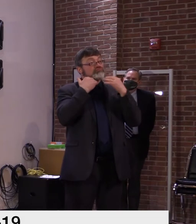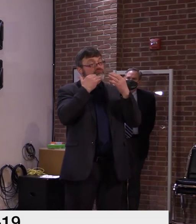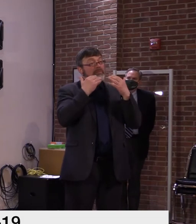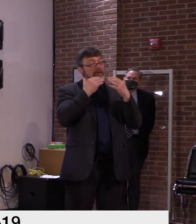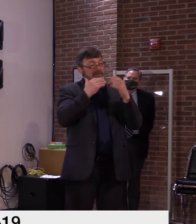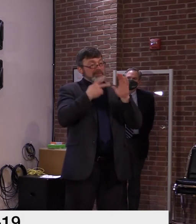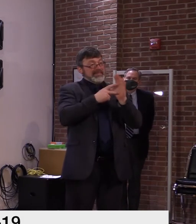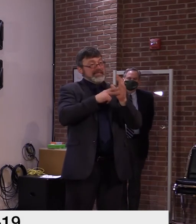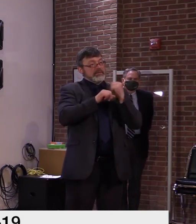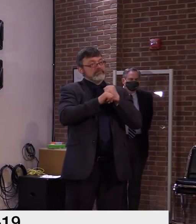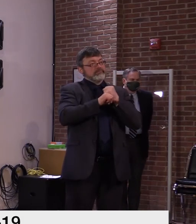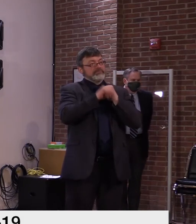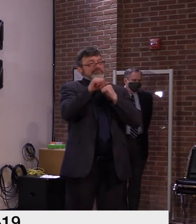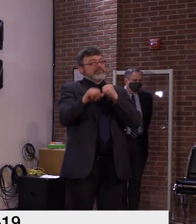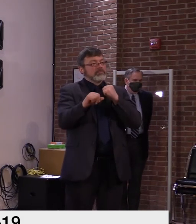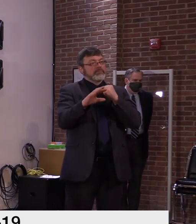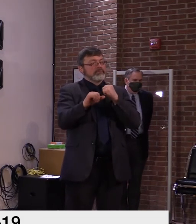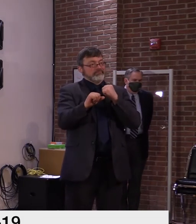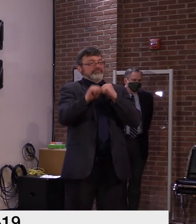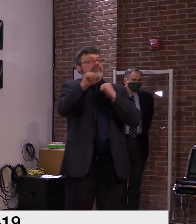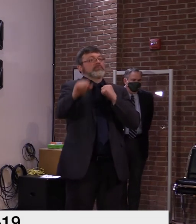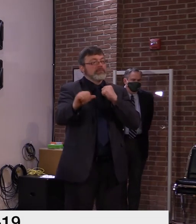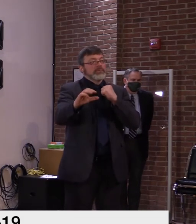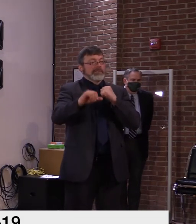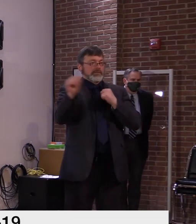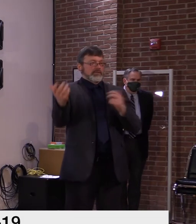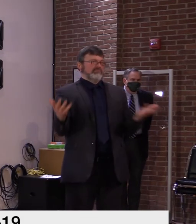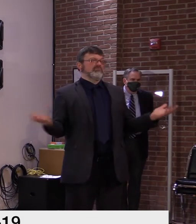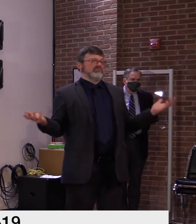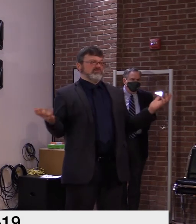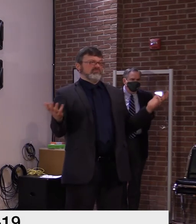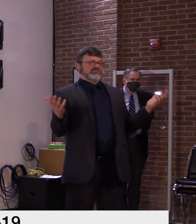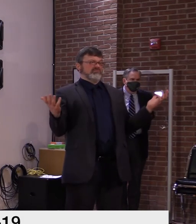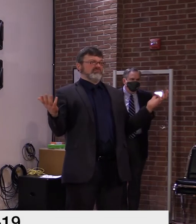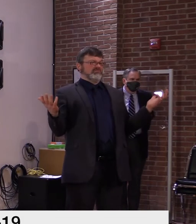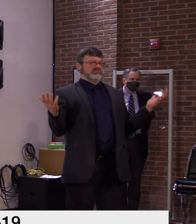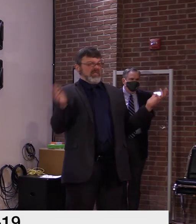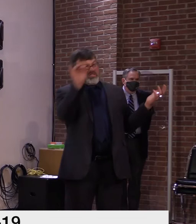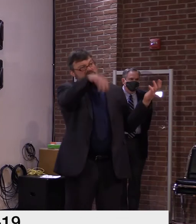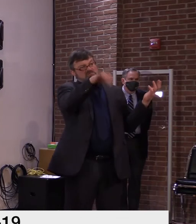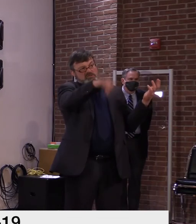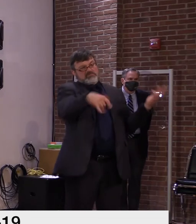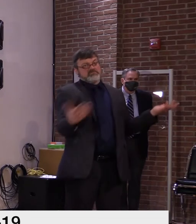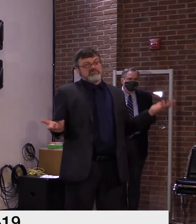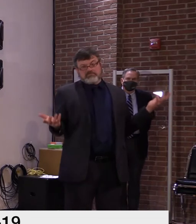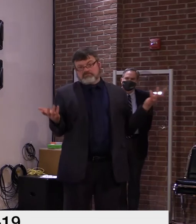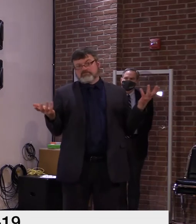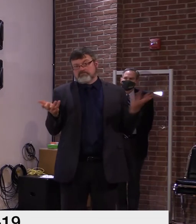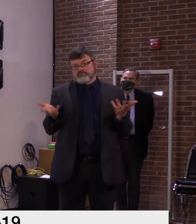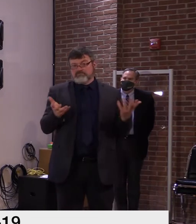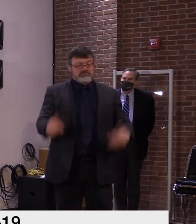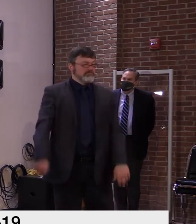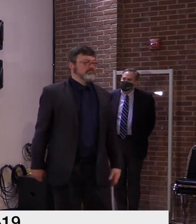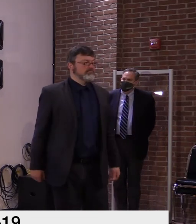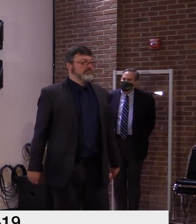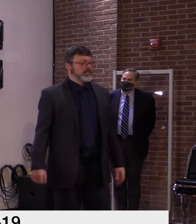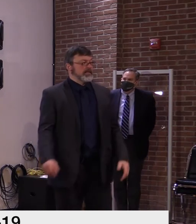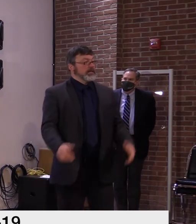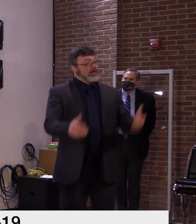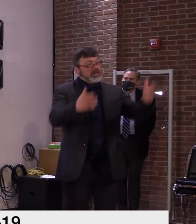here. We're in the last stretch of this long race, but we can win this if we